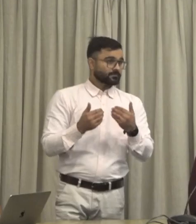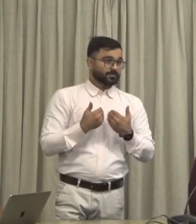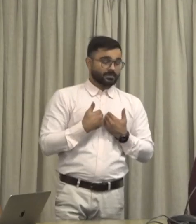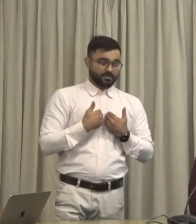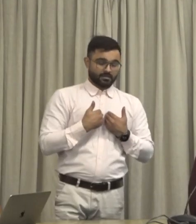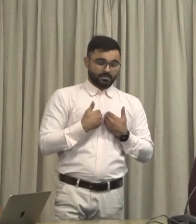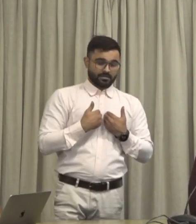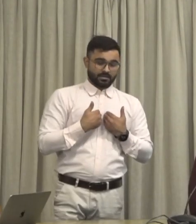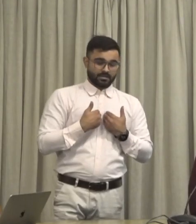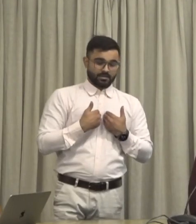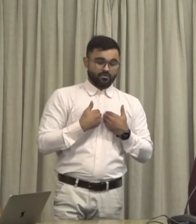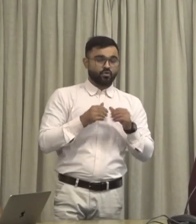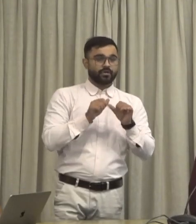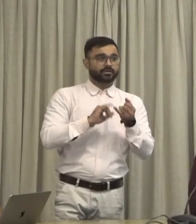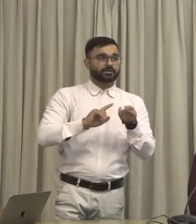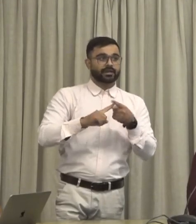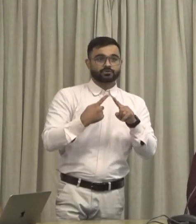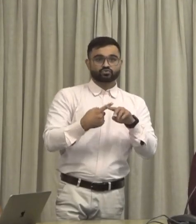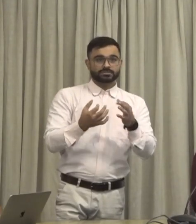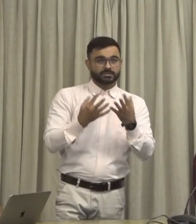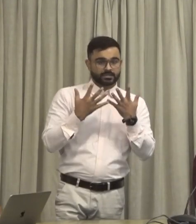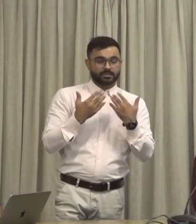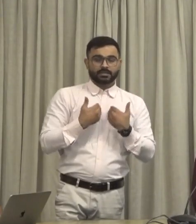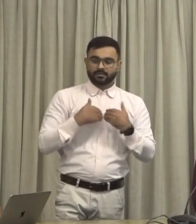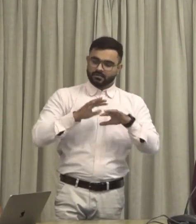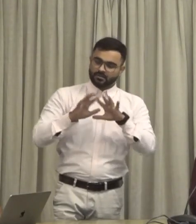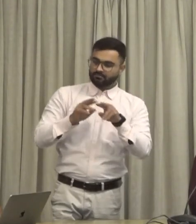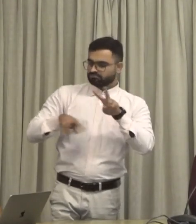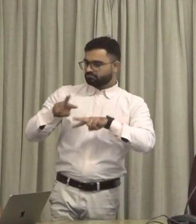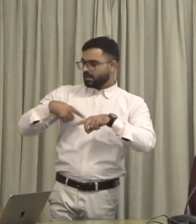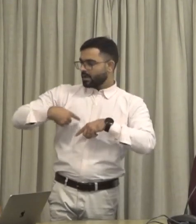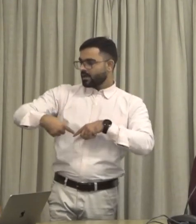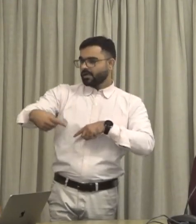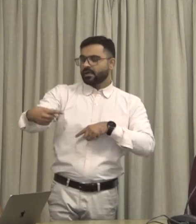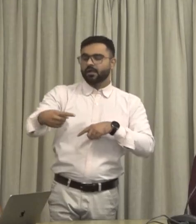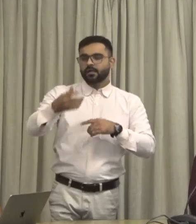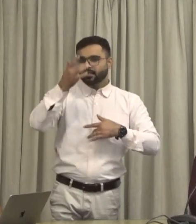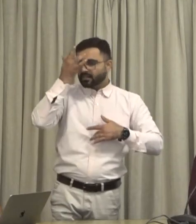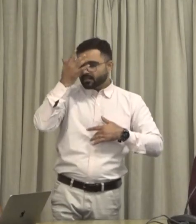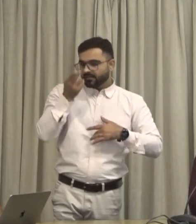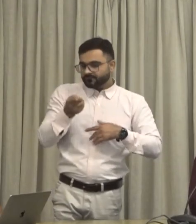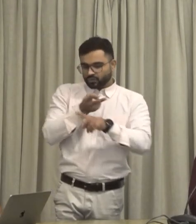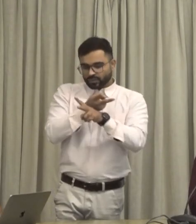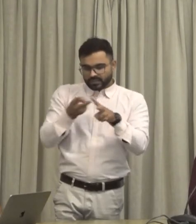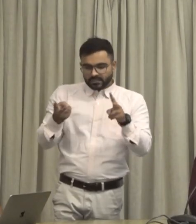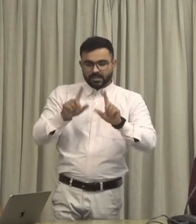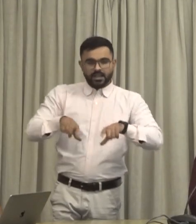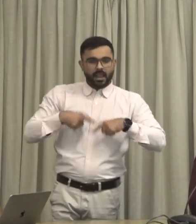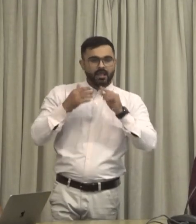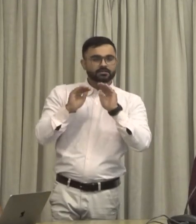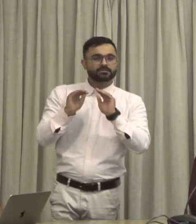I'm an intensive care specialist. So all around me every day there were patients on various kinds of life